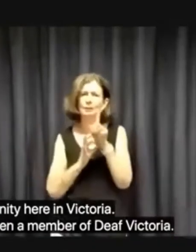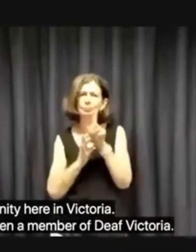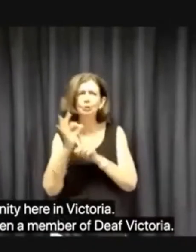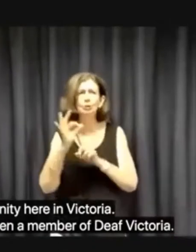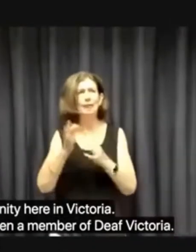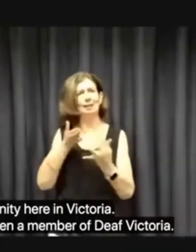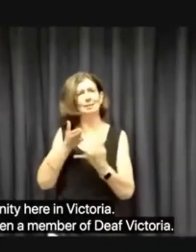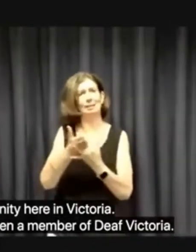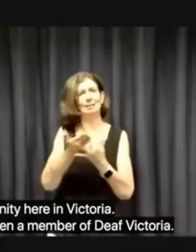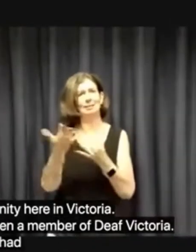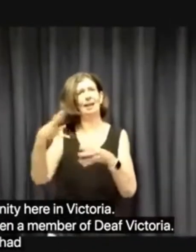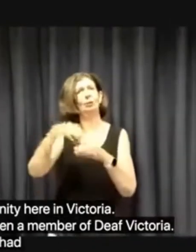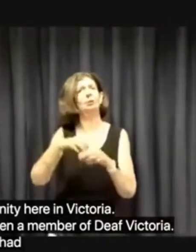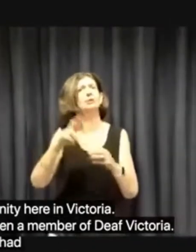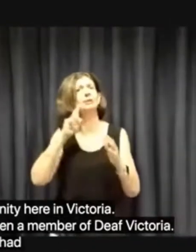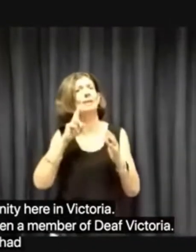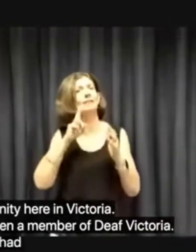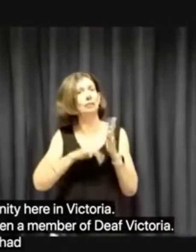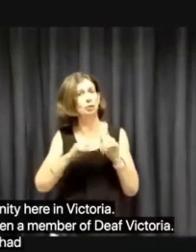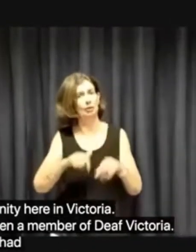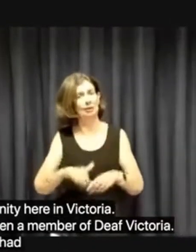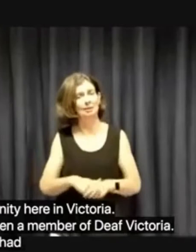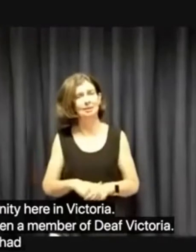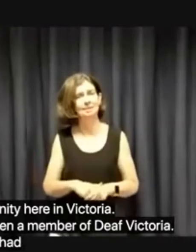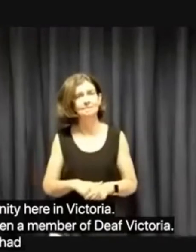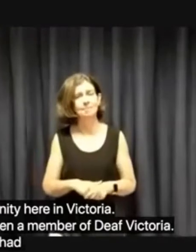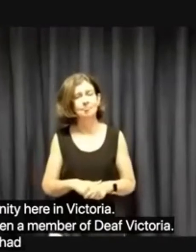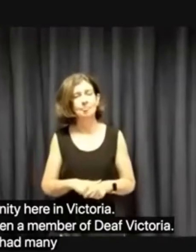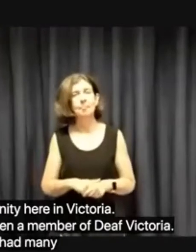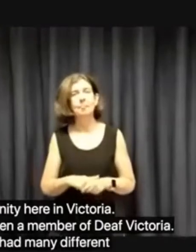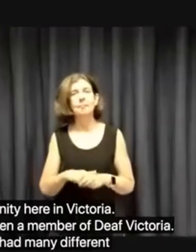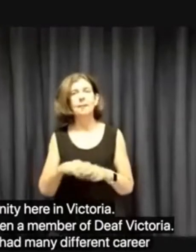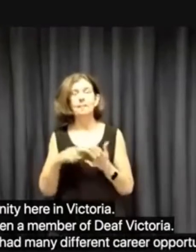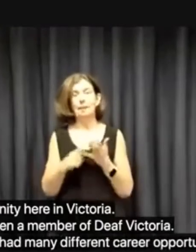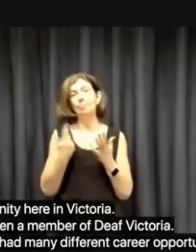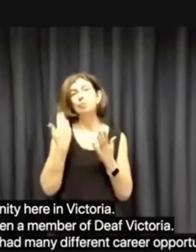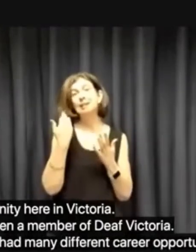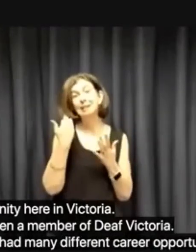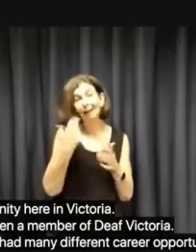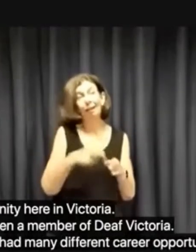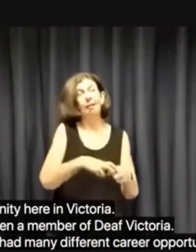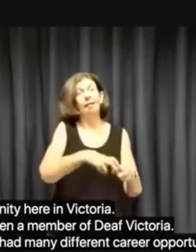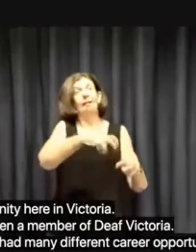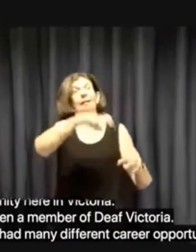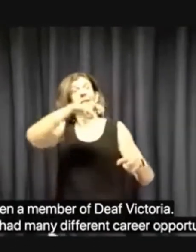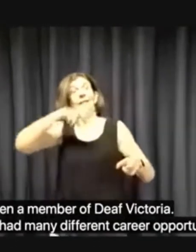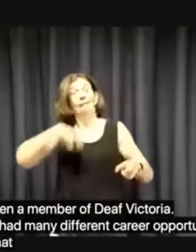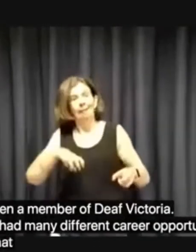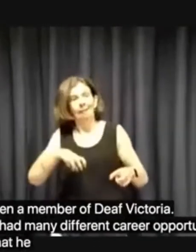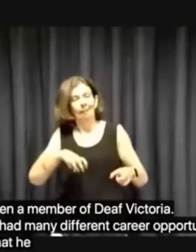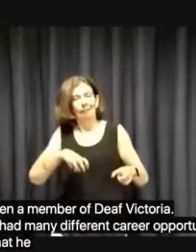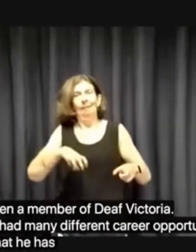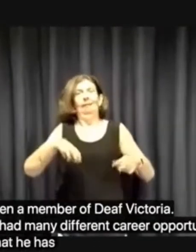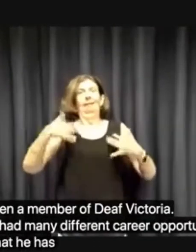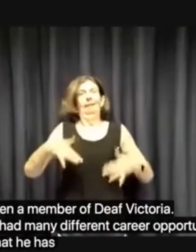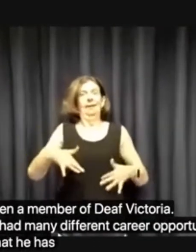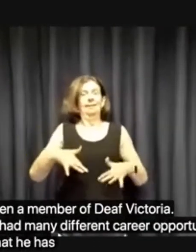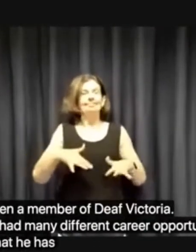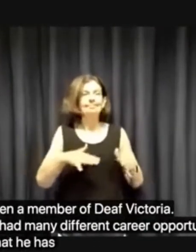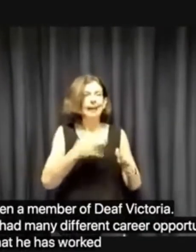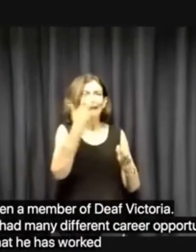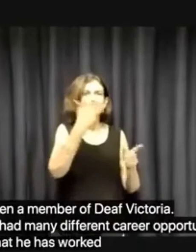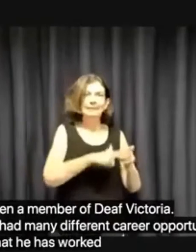many different career opportunities and goals that he has worked in Deaf Victoria, Expression Australia.